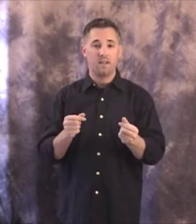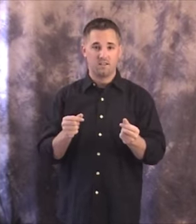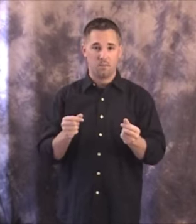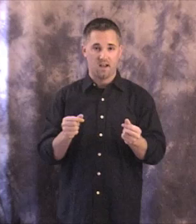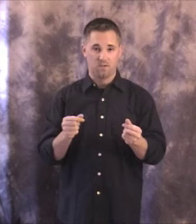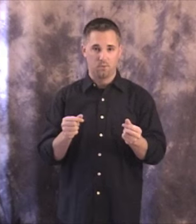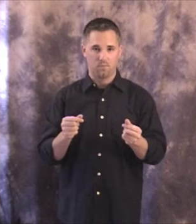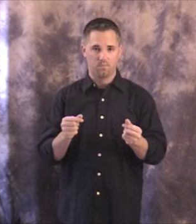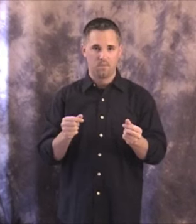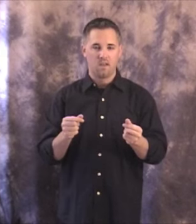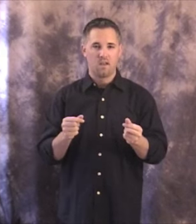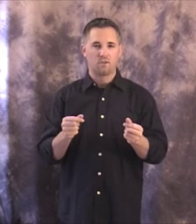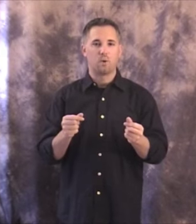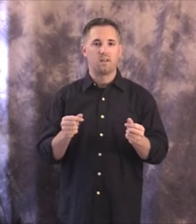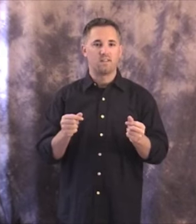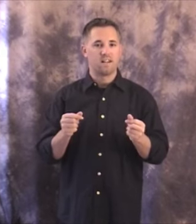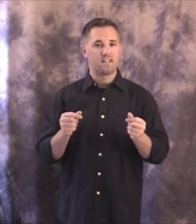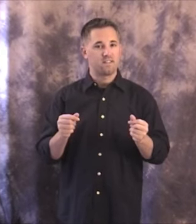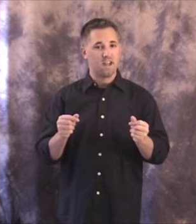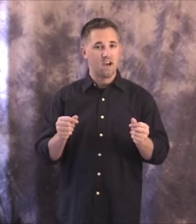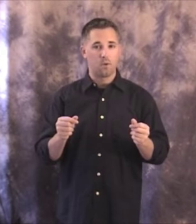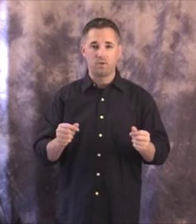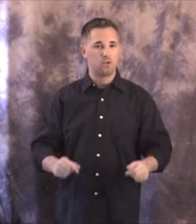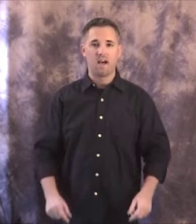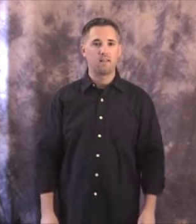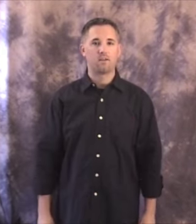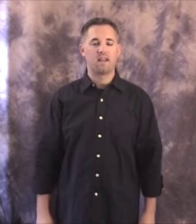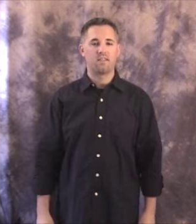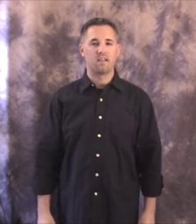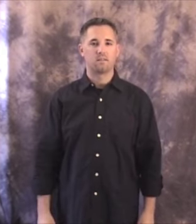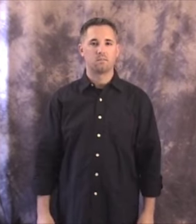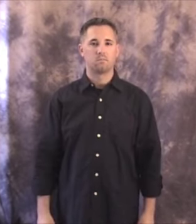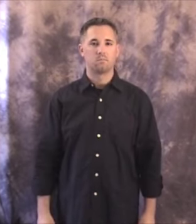as possible. So it's not staccato. It should not look like this.